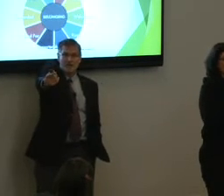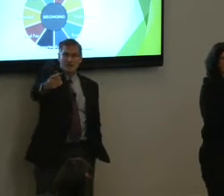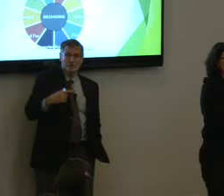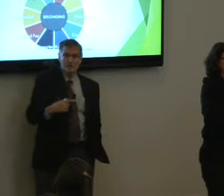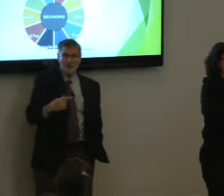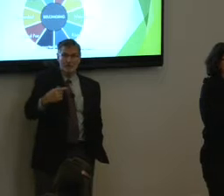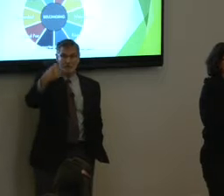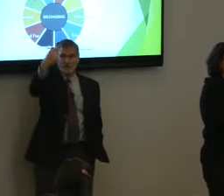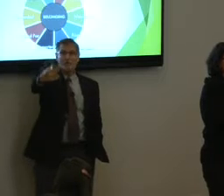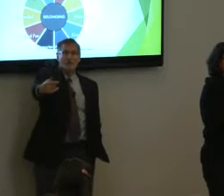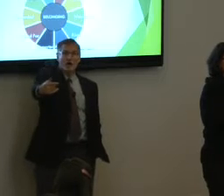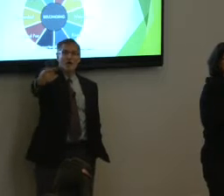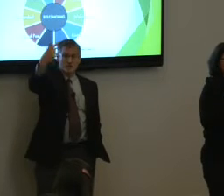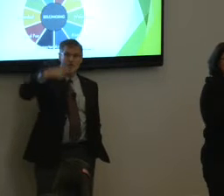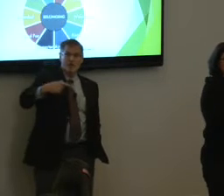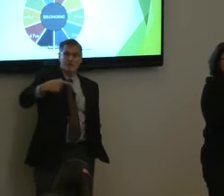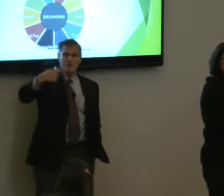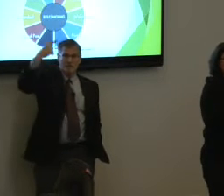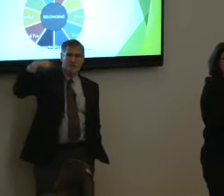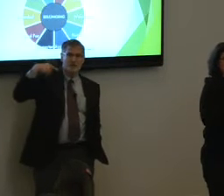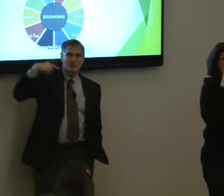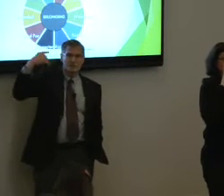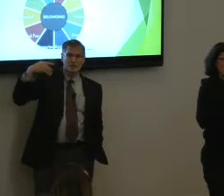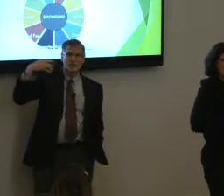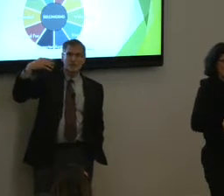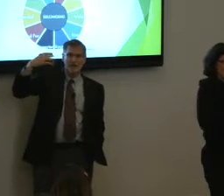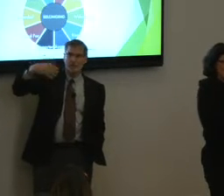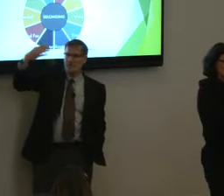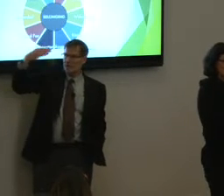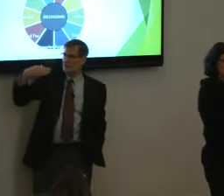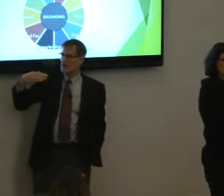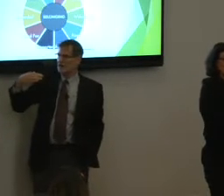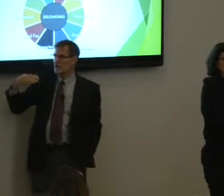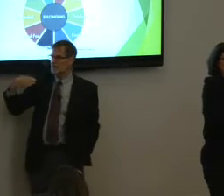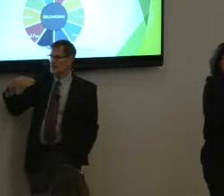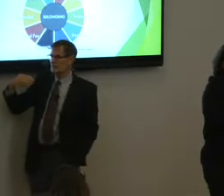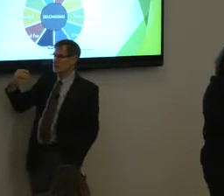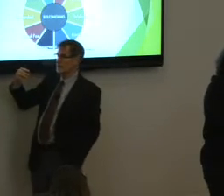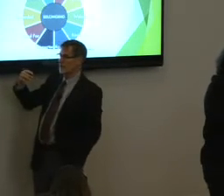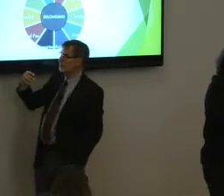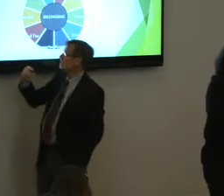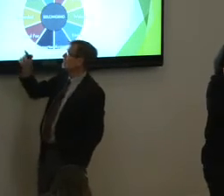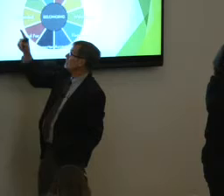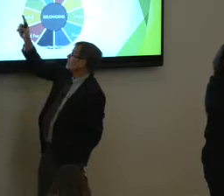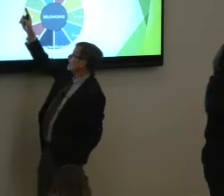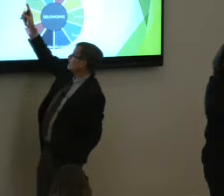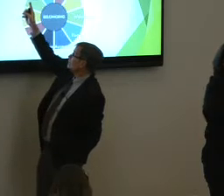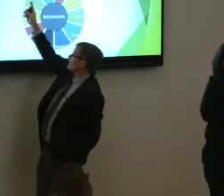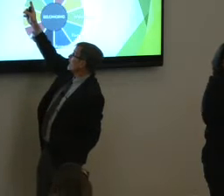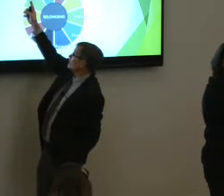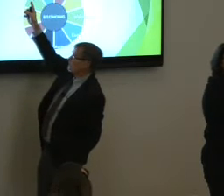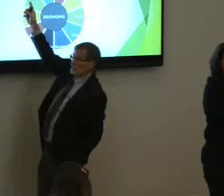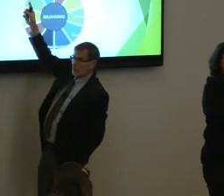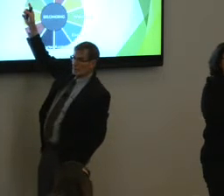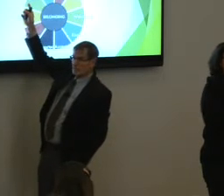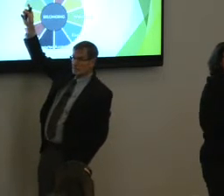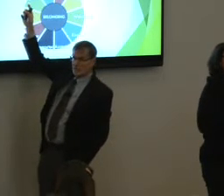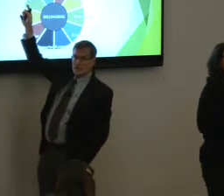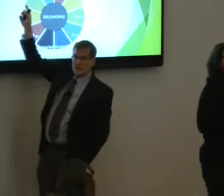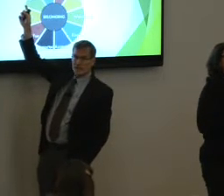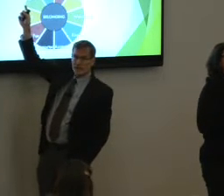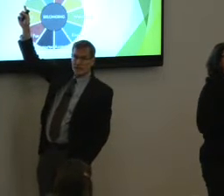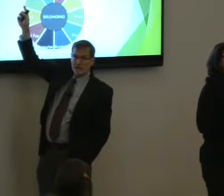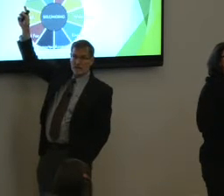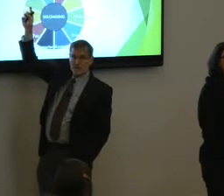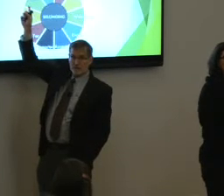be disciples to them. The call is to them to be disciples too, and how we have find ways for them to do that. And if we can't find a way for them to